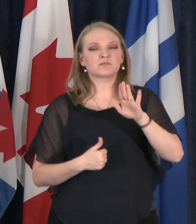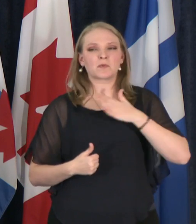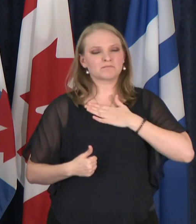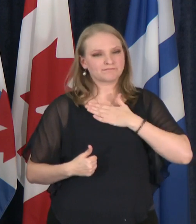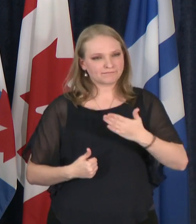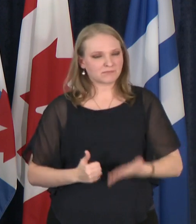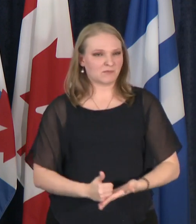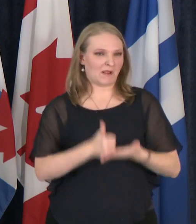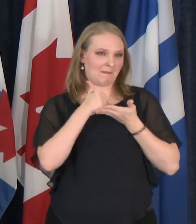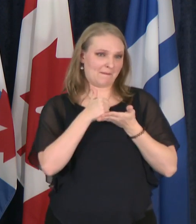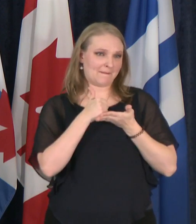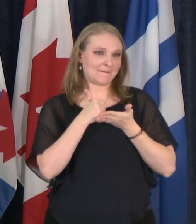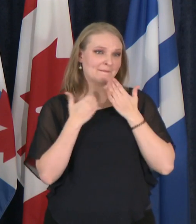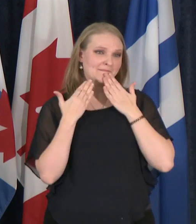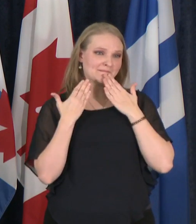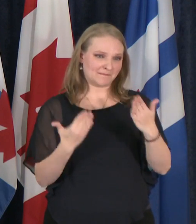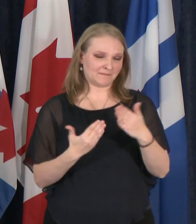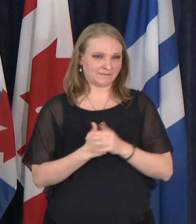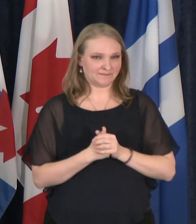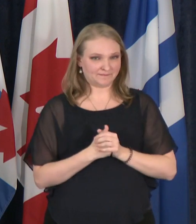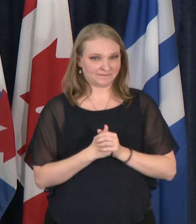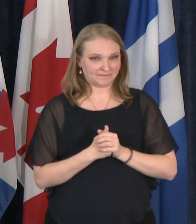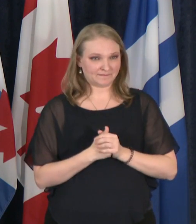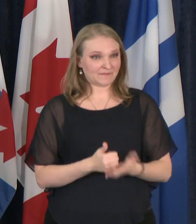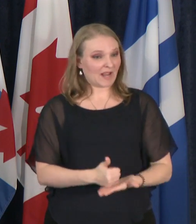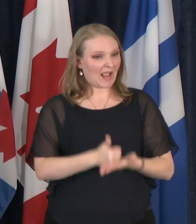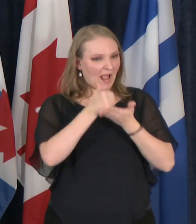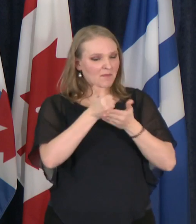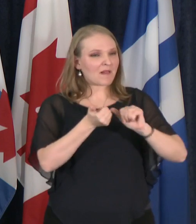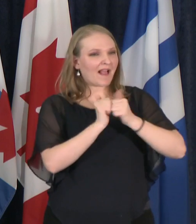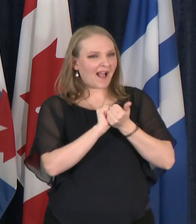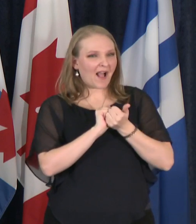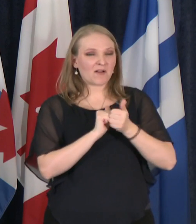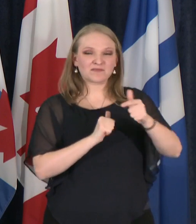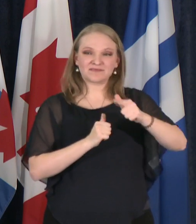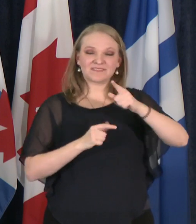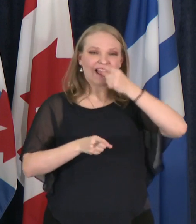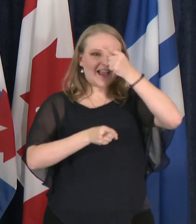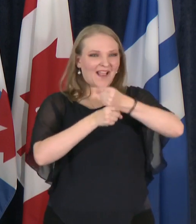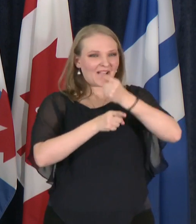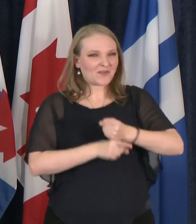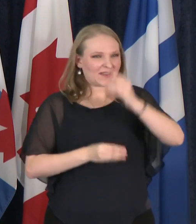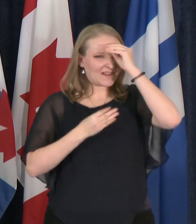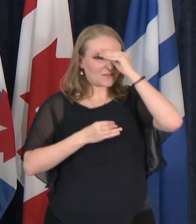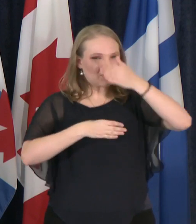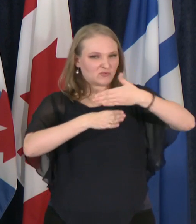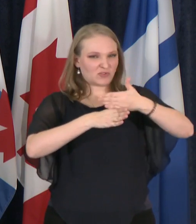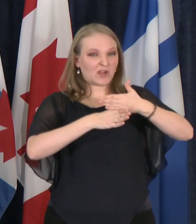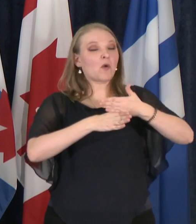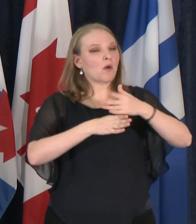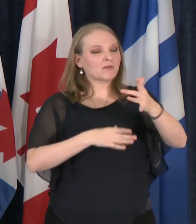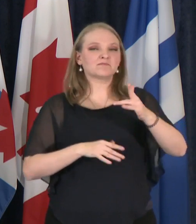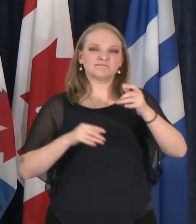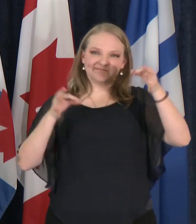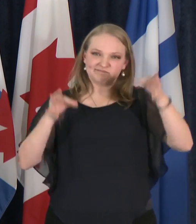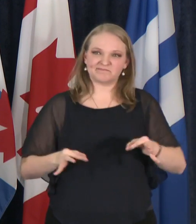out, whether it's by sharing accurate information or by staying home.